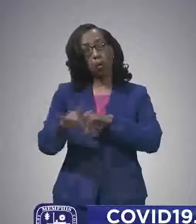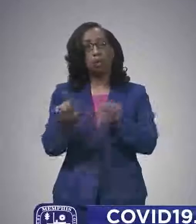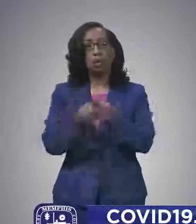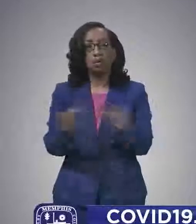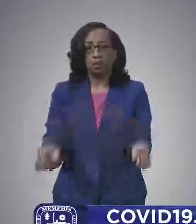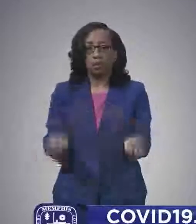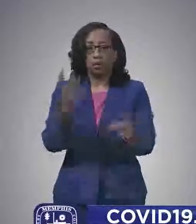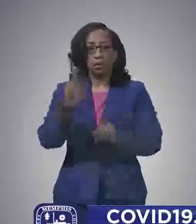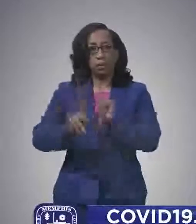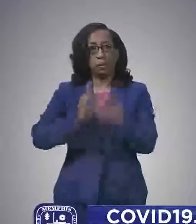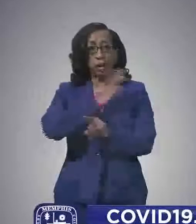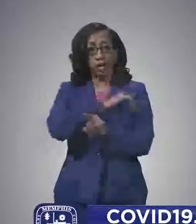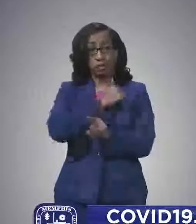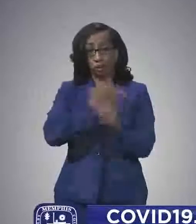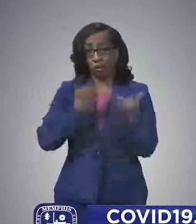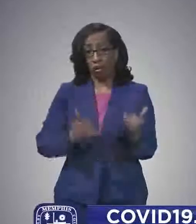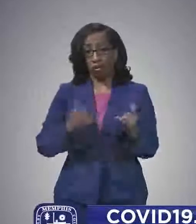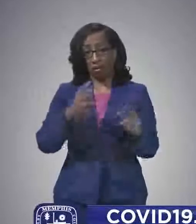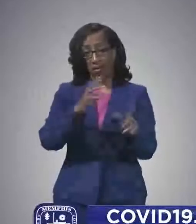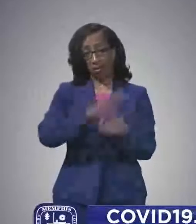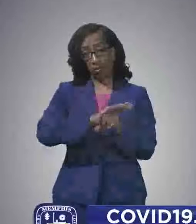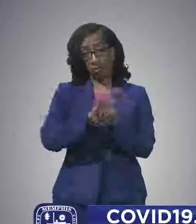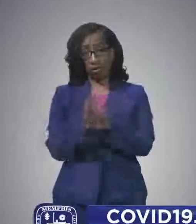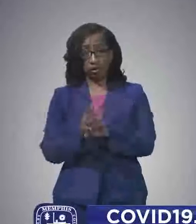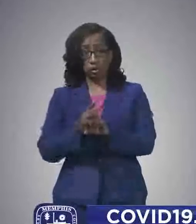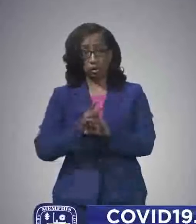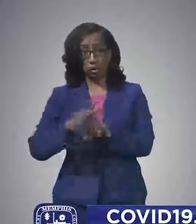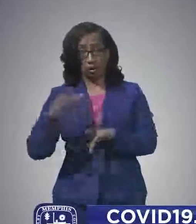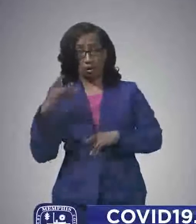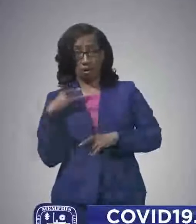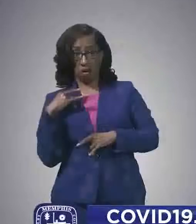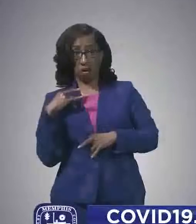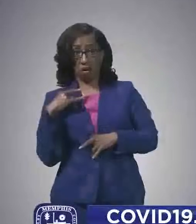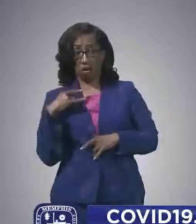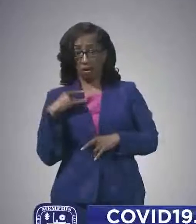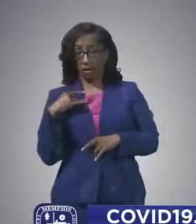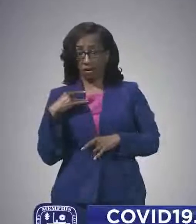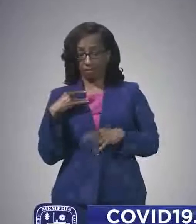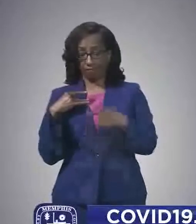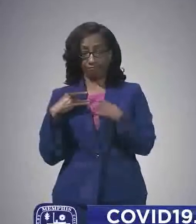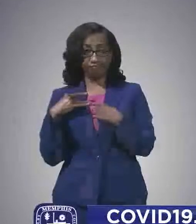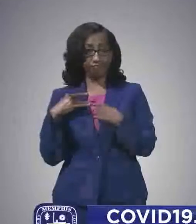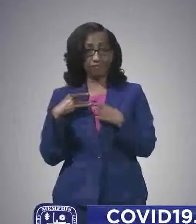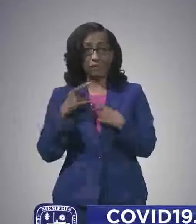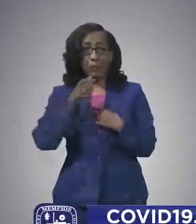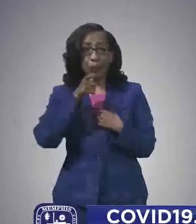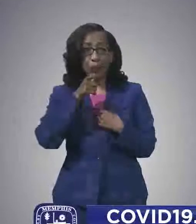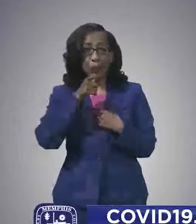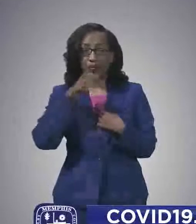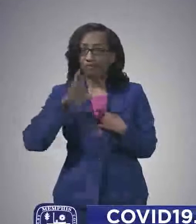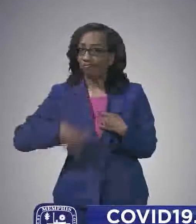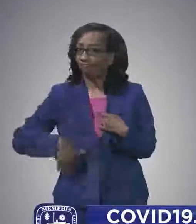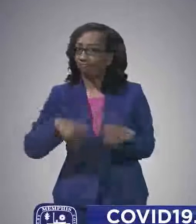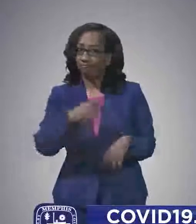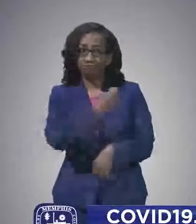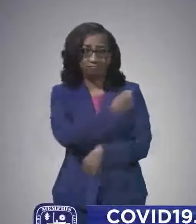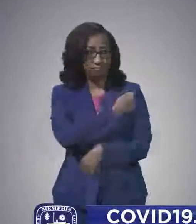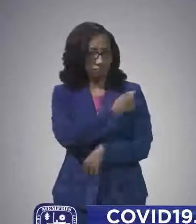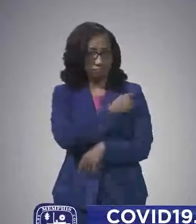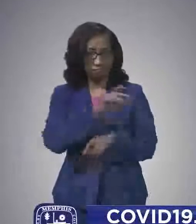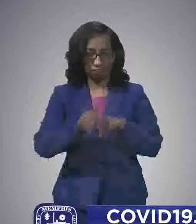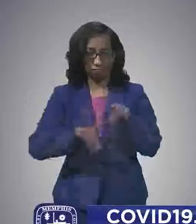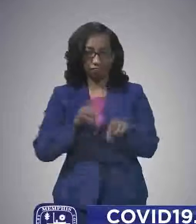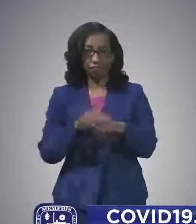people in the hospital with COVID right now, a large majority of them are unvaccinated. So the best thing you can do for